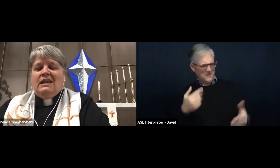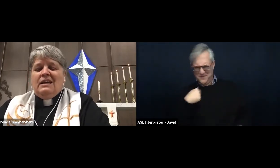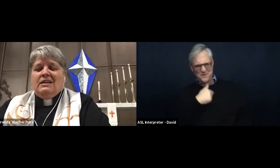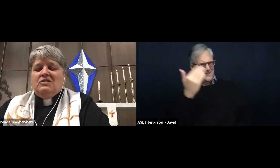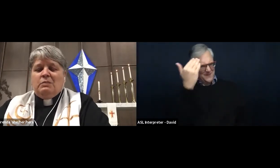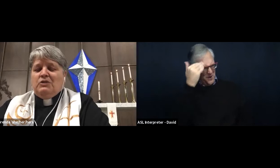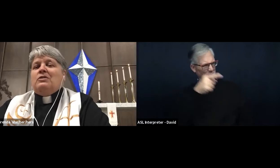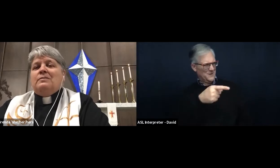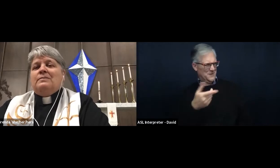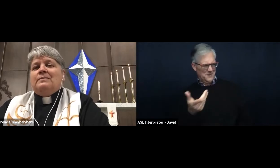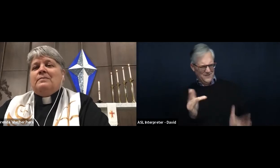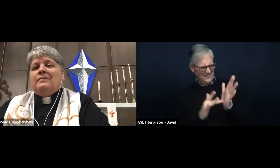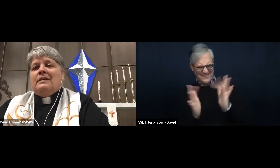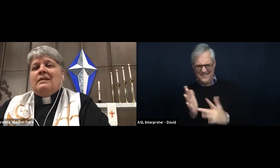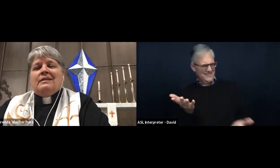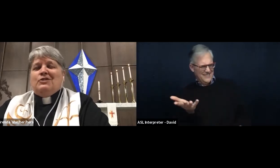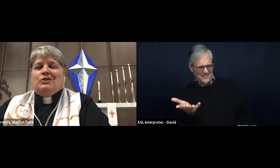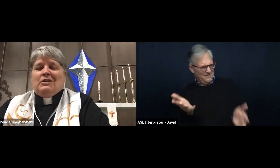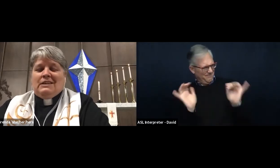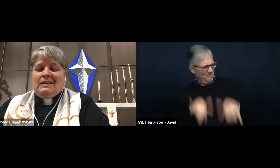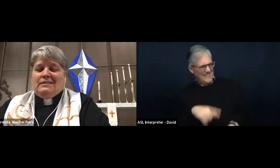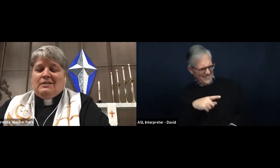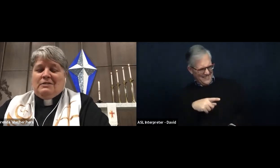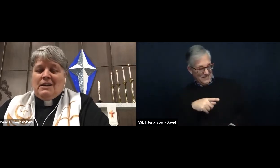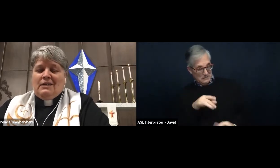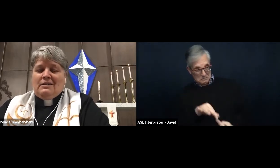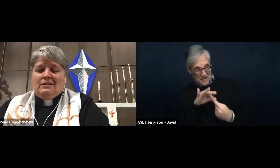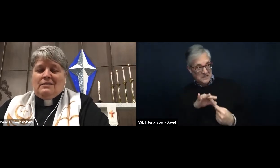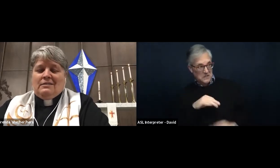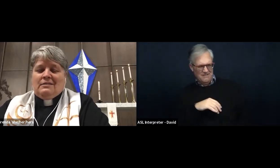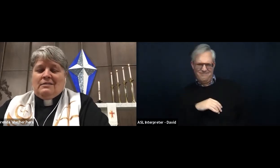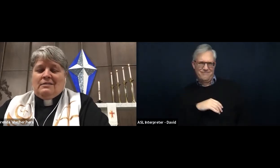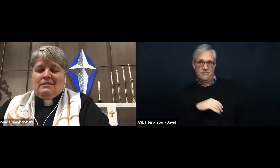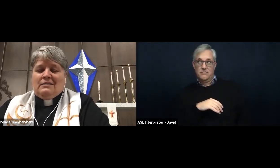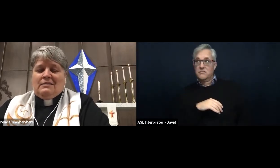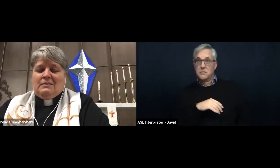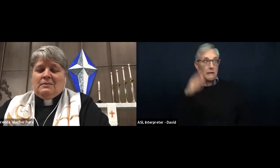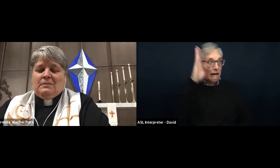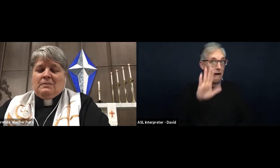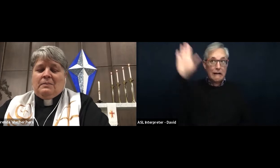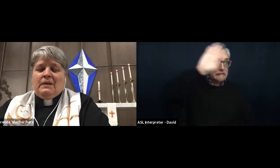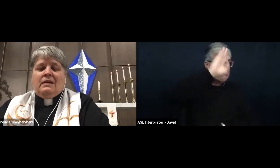be anything special. Certainly not the Son of God.